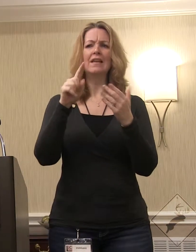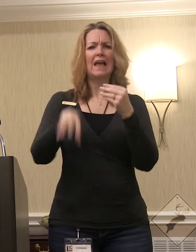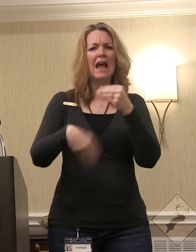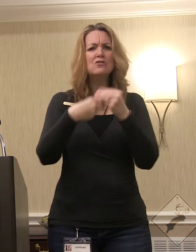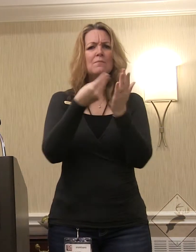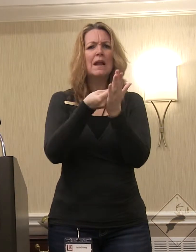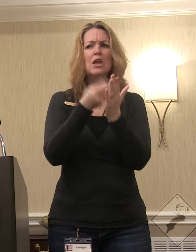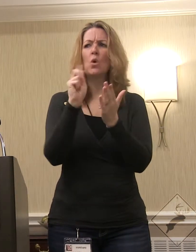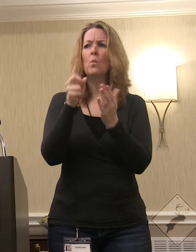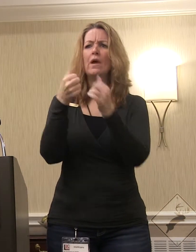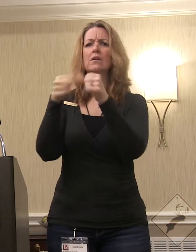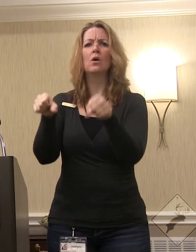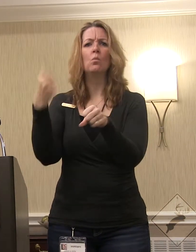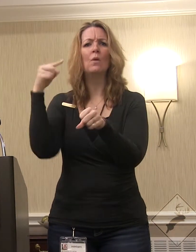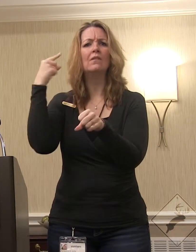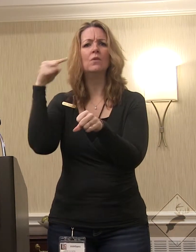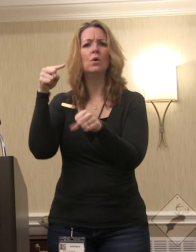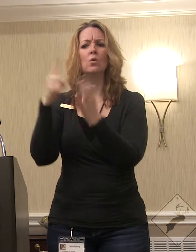$1,000 going?